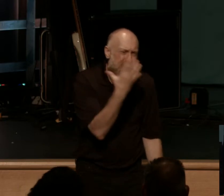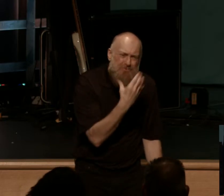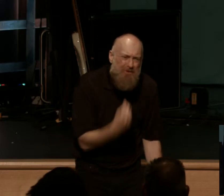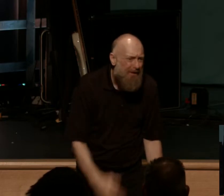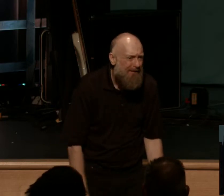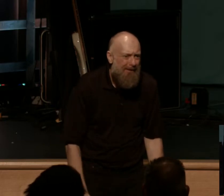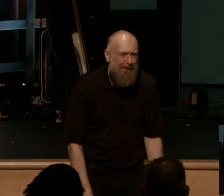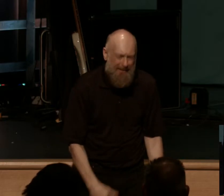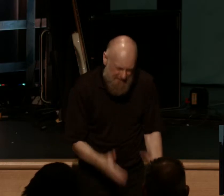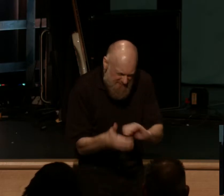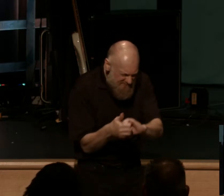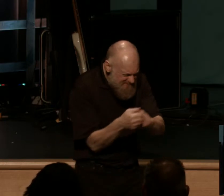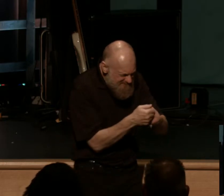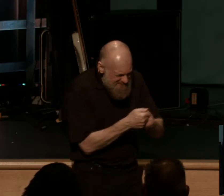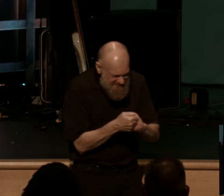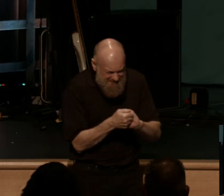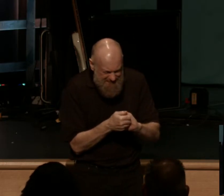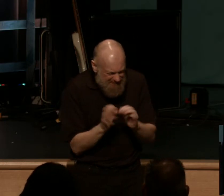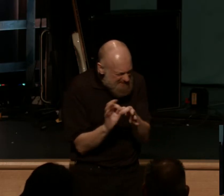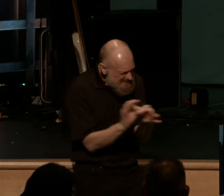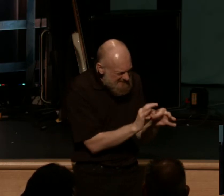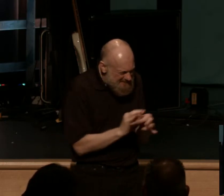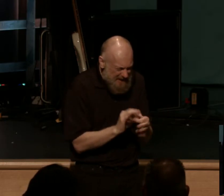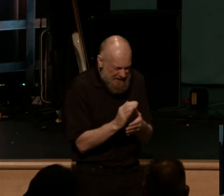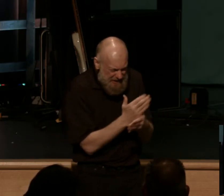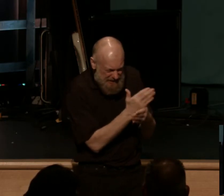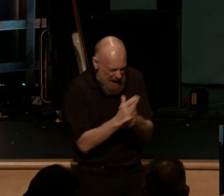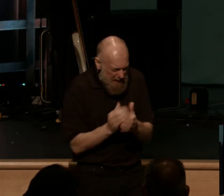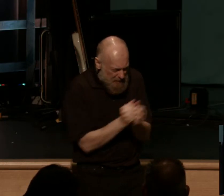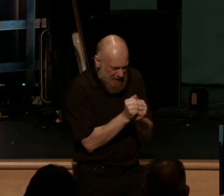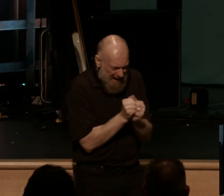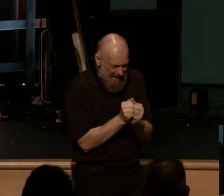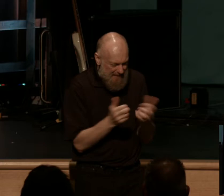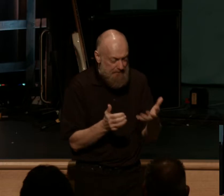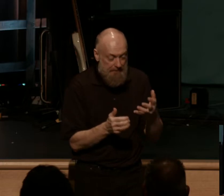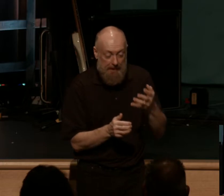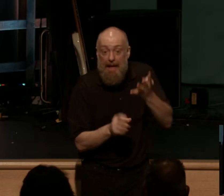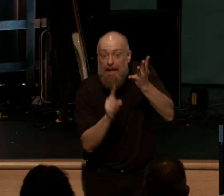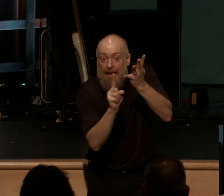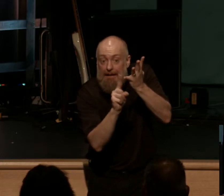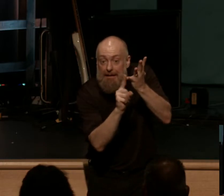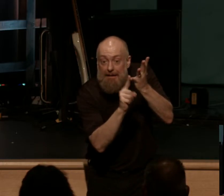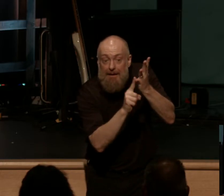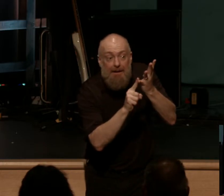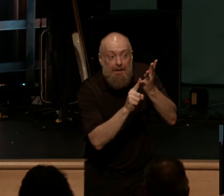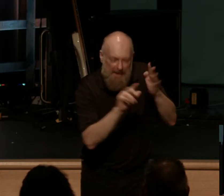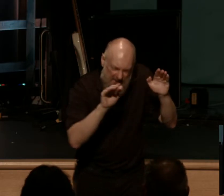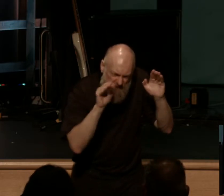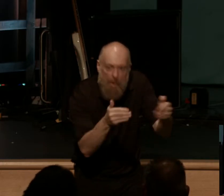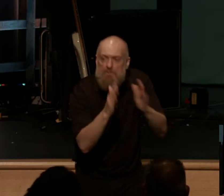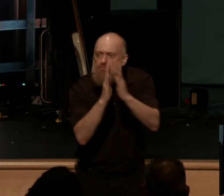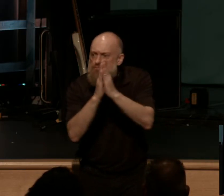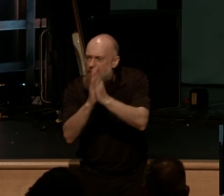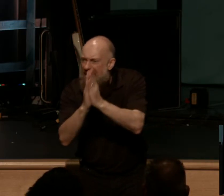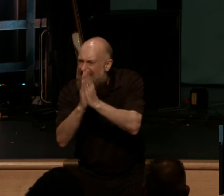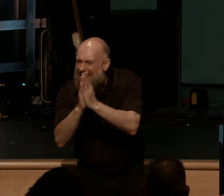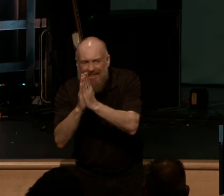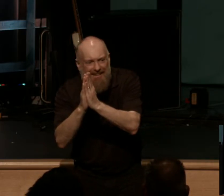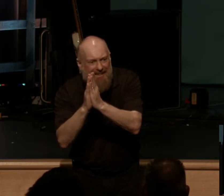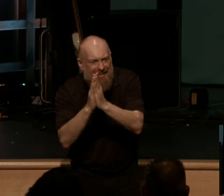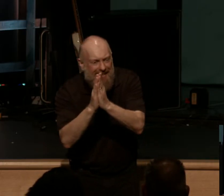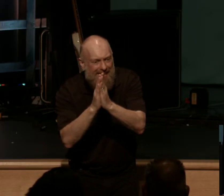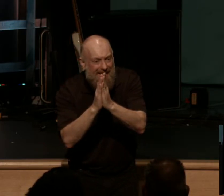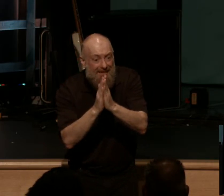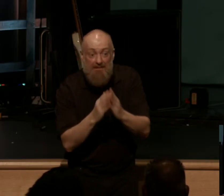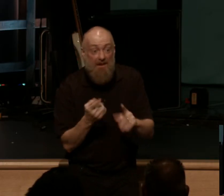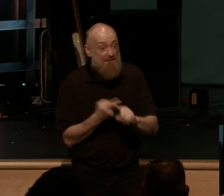sense of unity and the meals that are shared together as a result. And then we see this, the prayers,